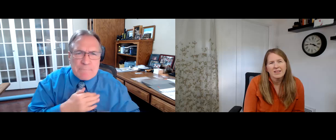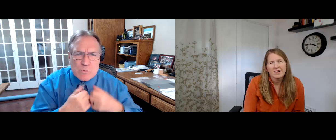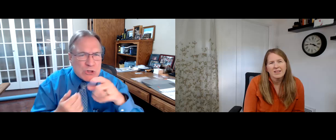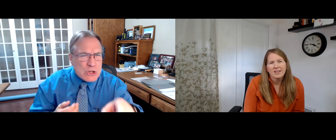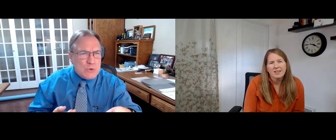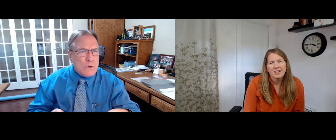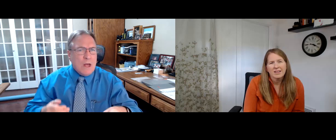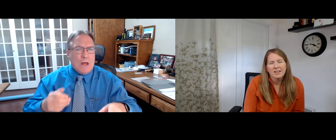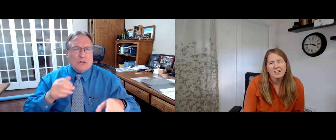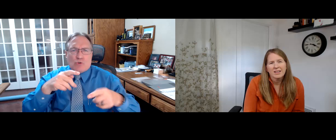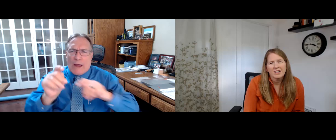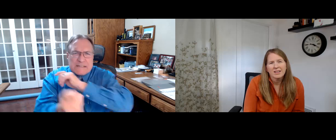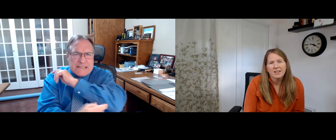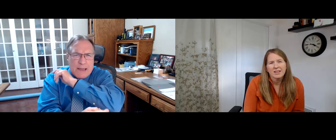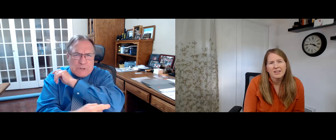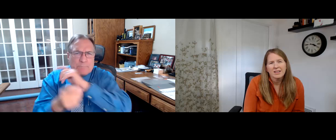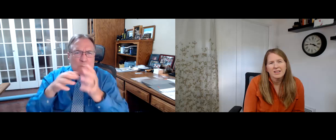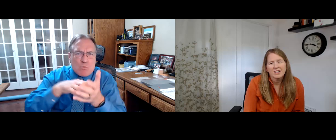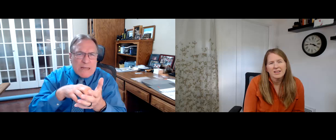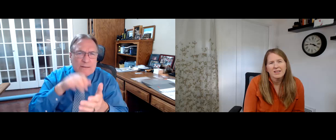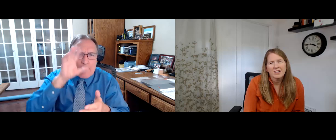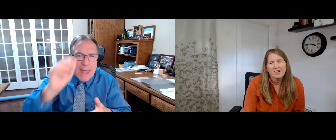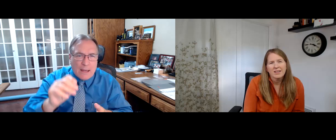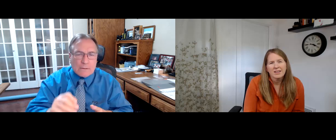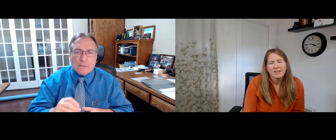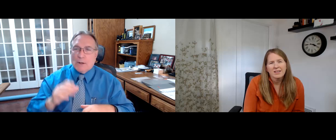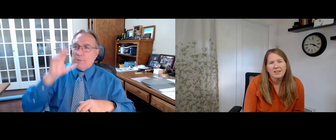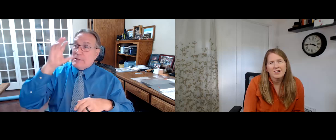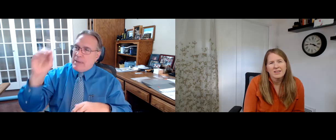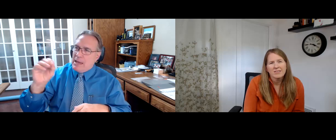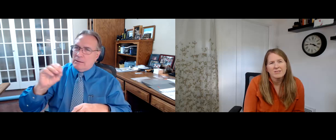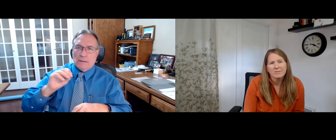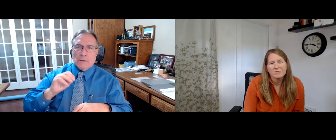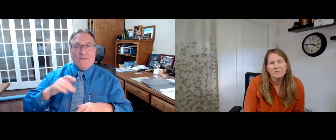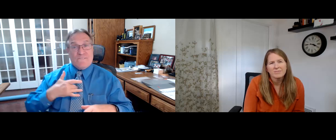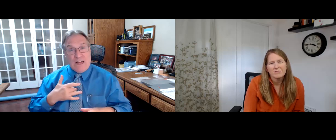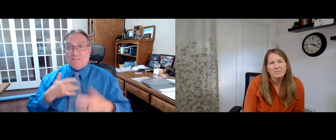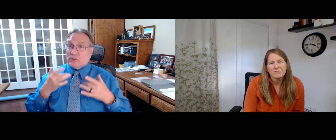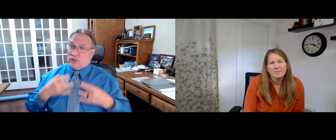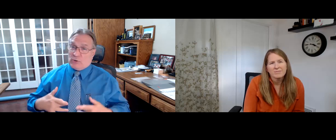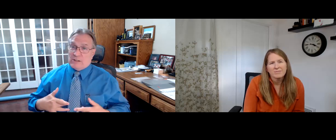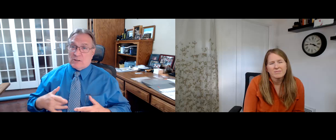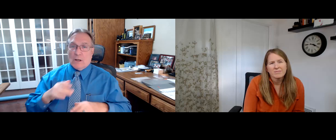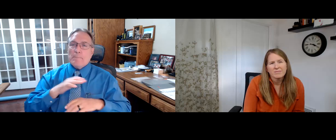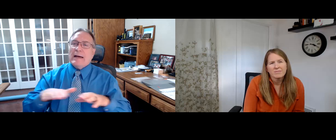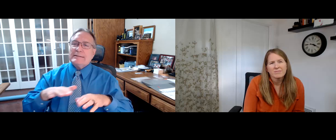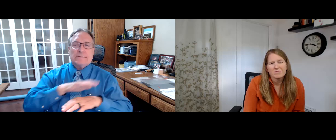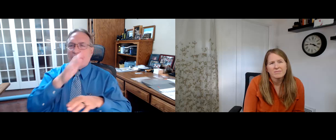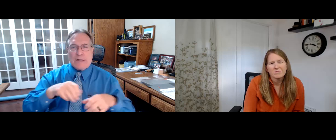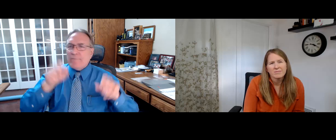with you trying to tempt him and weaken the man. But the man felt discouraged, but never gave